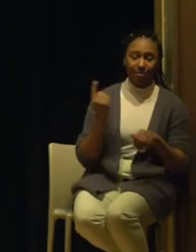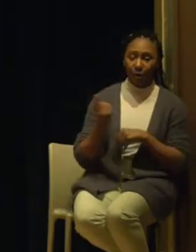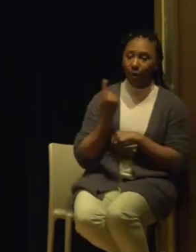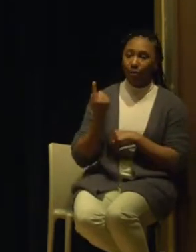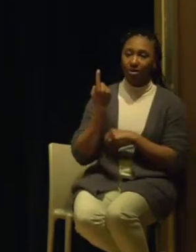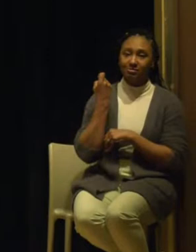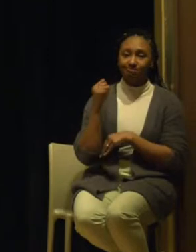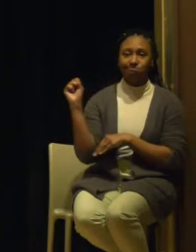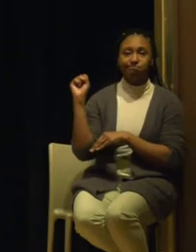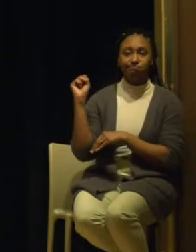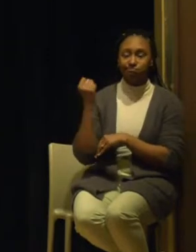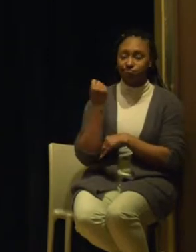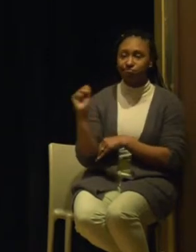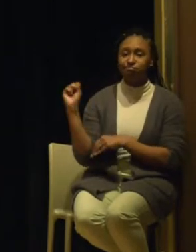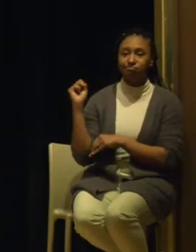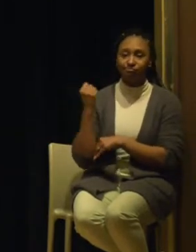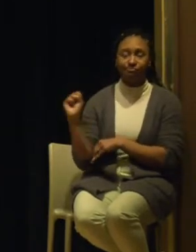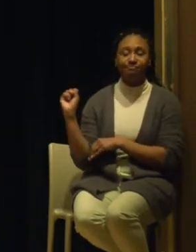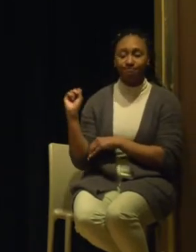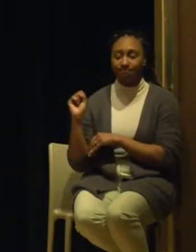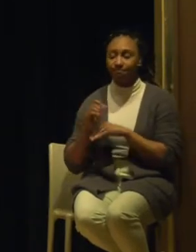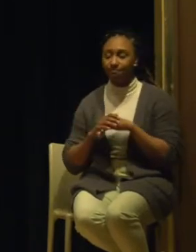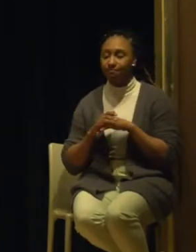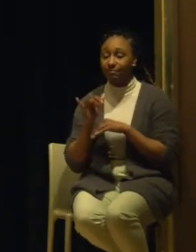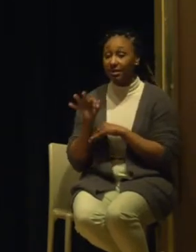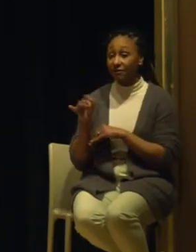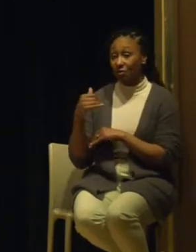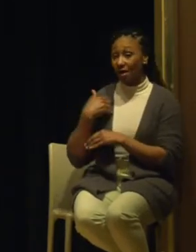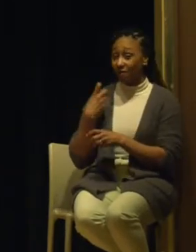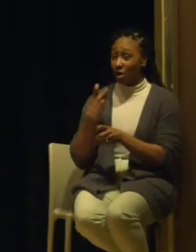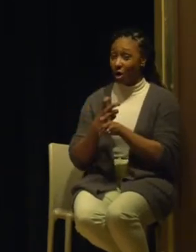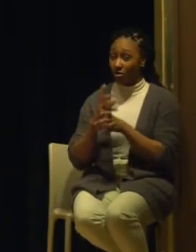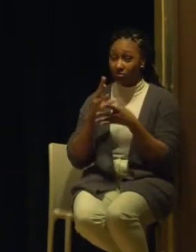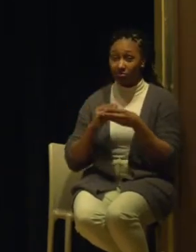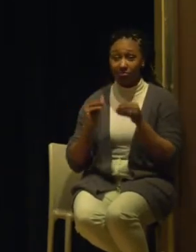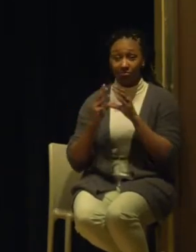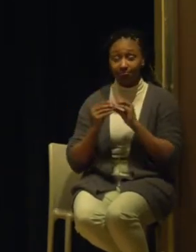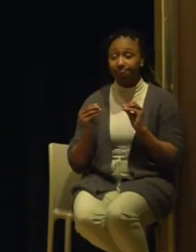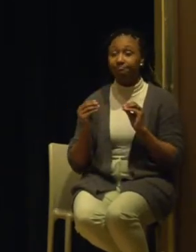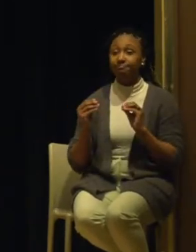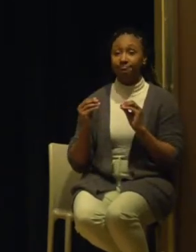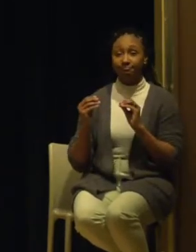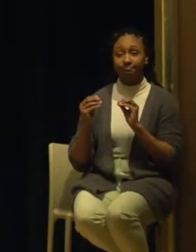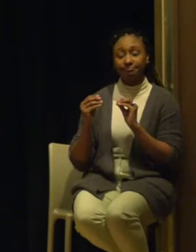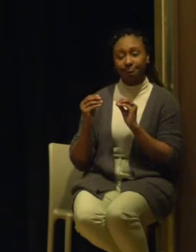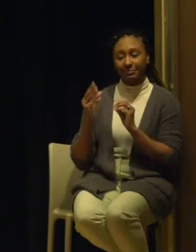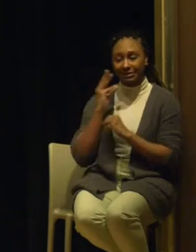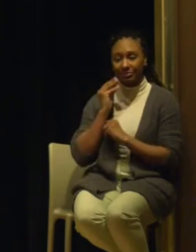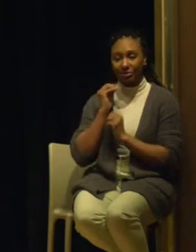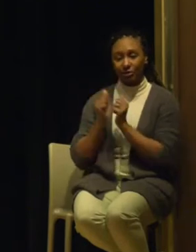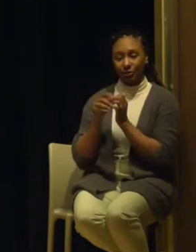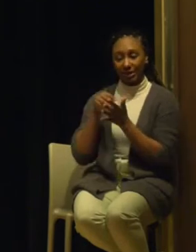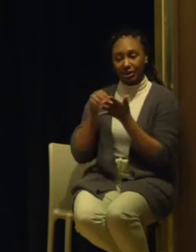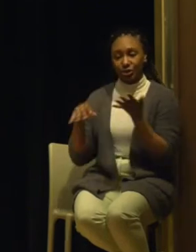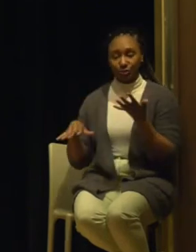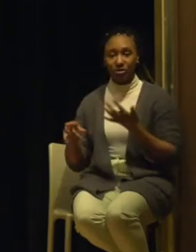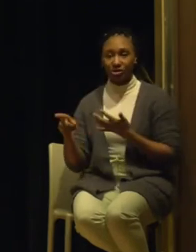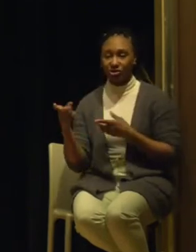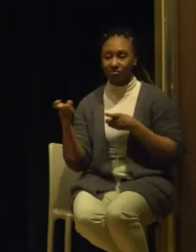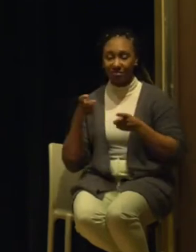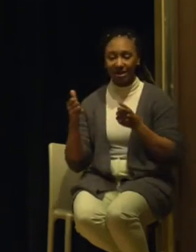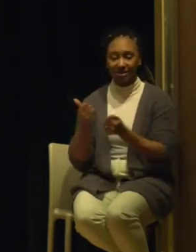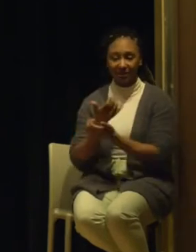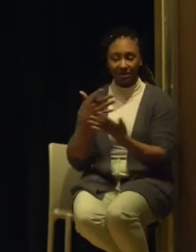I said, you know, I said to Ruth, you're gonna have a hard time dealing with these students. And she said, no, I got this. Mm-hmm. And she handled everything with